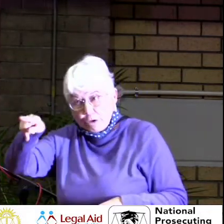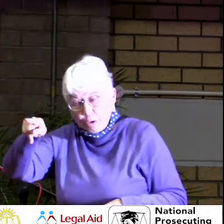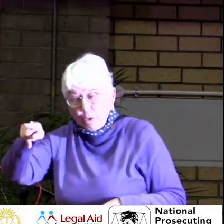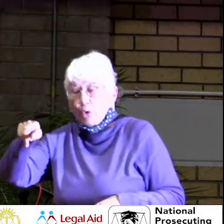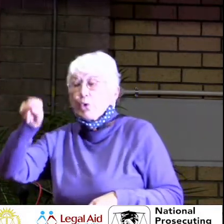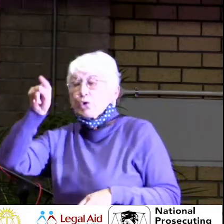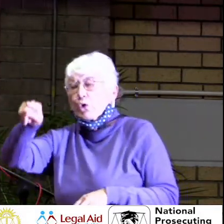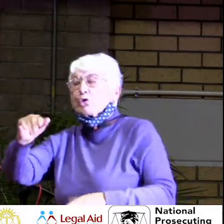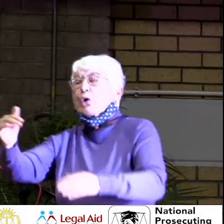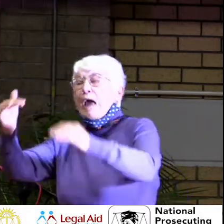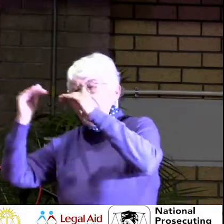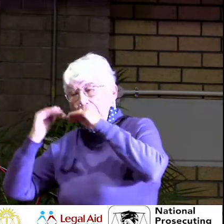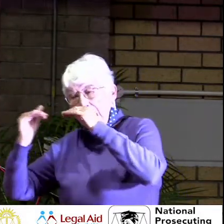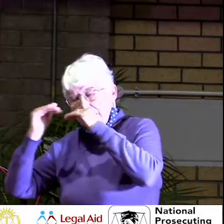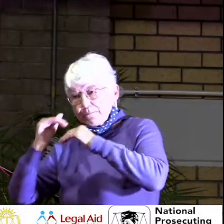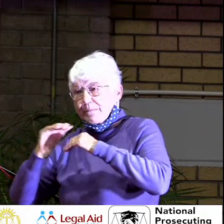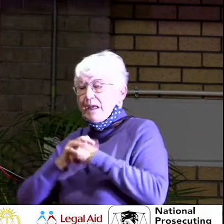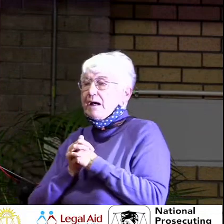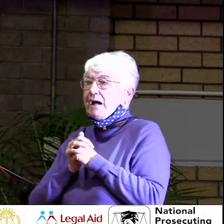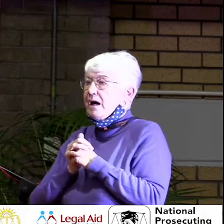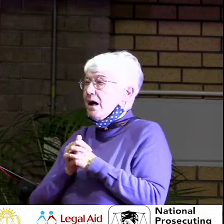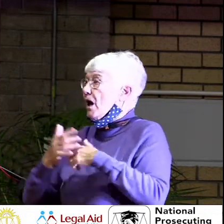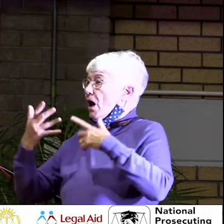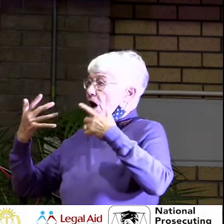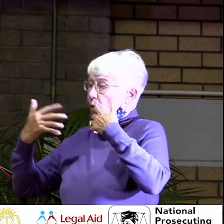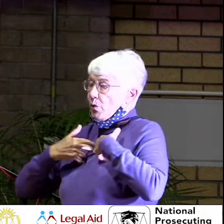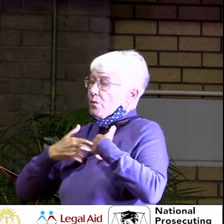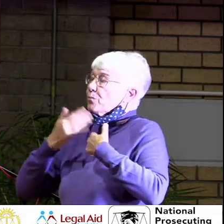that we can never achieve the ideals of